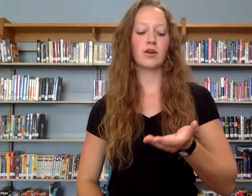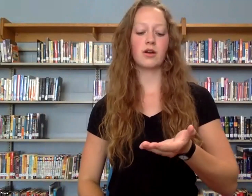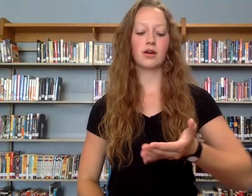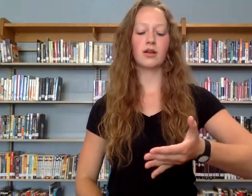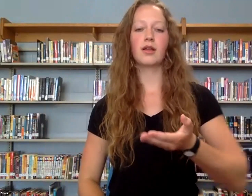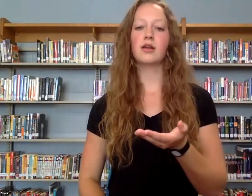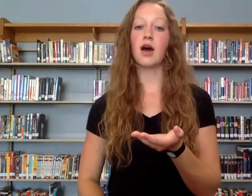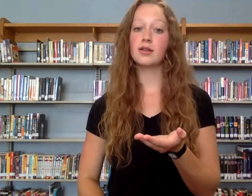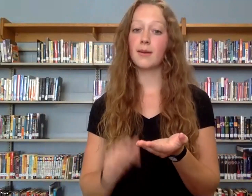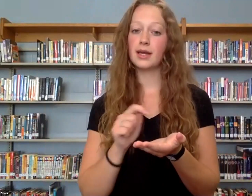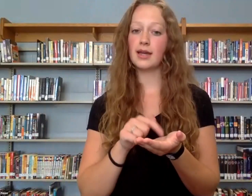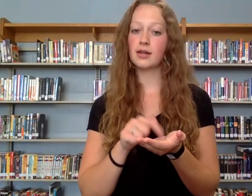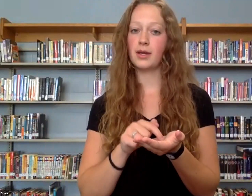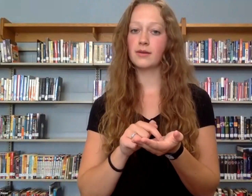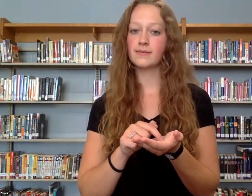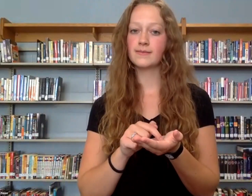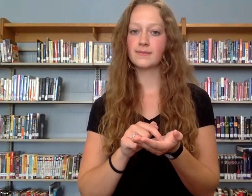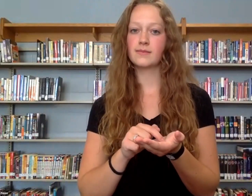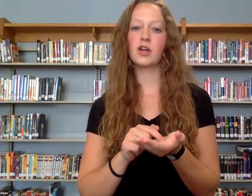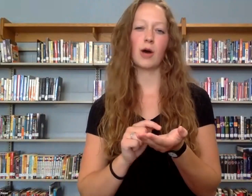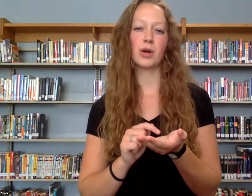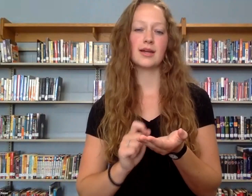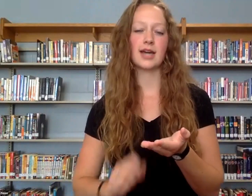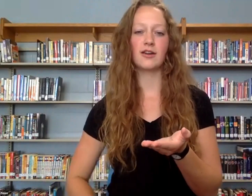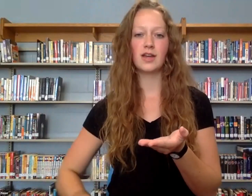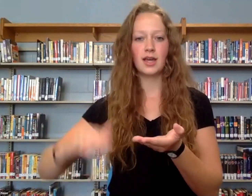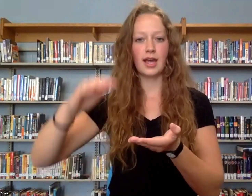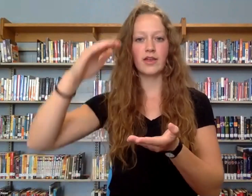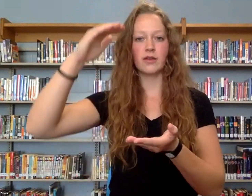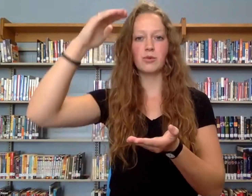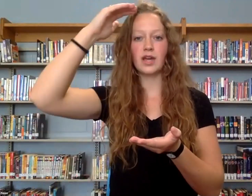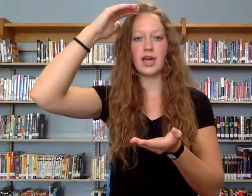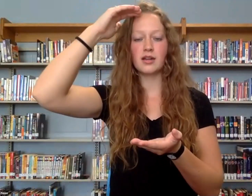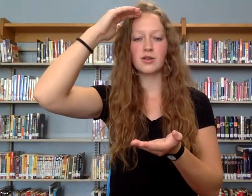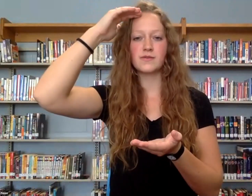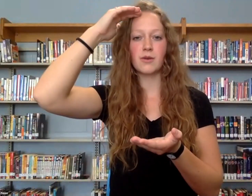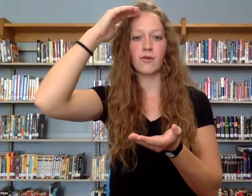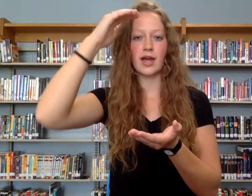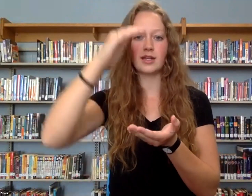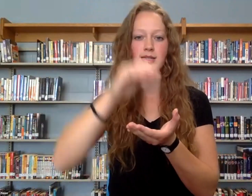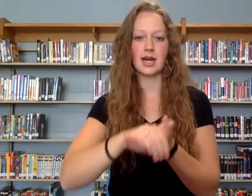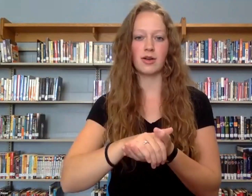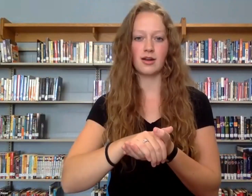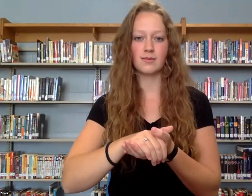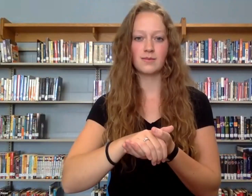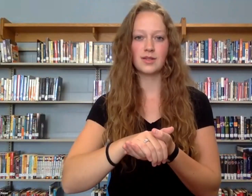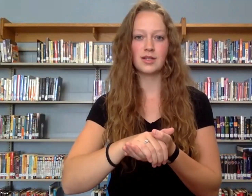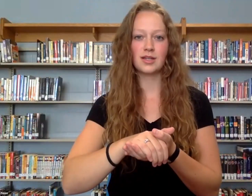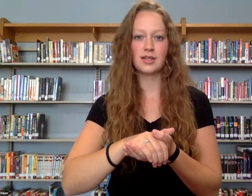your non-dominant hand up here, your helper hand kind of, and then the moving hand goes from your forehead down here. This